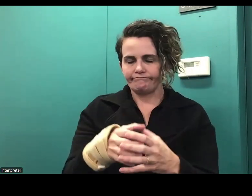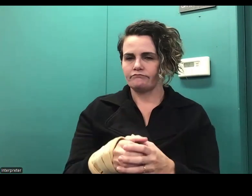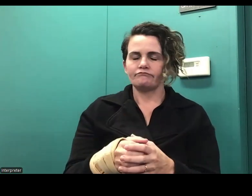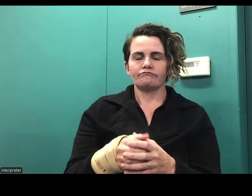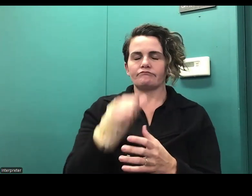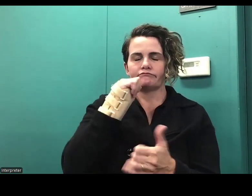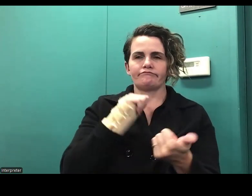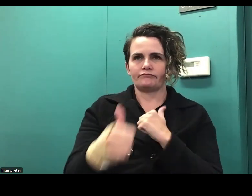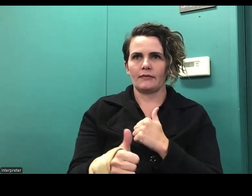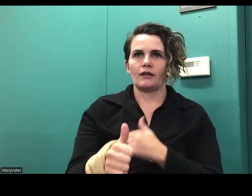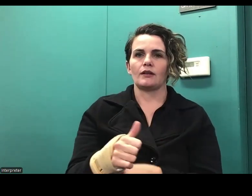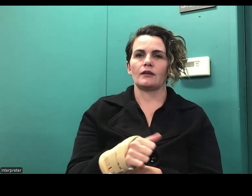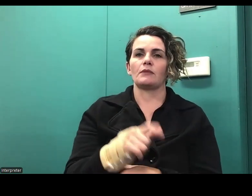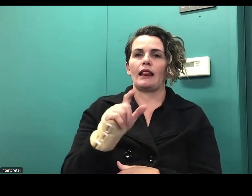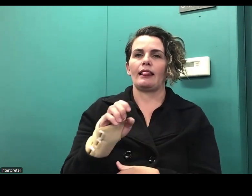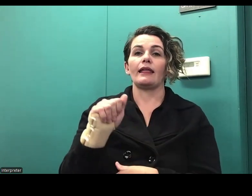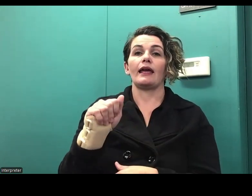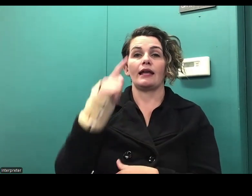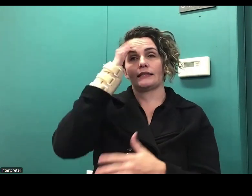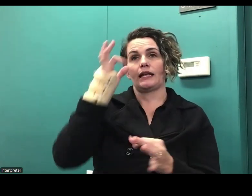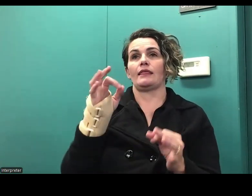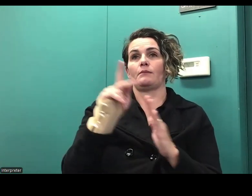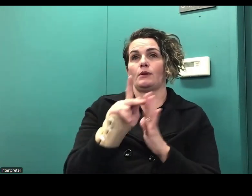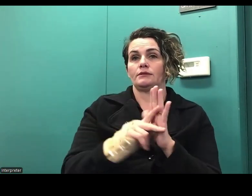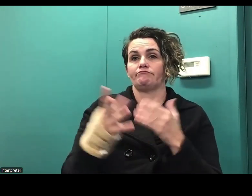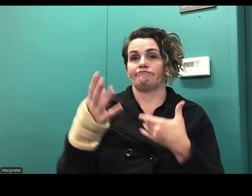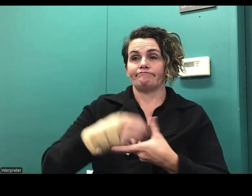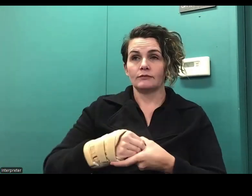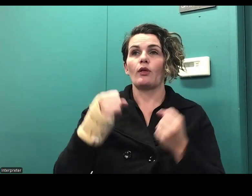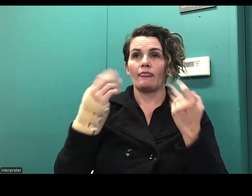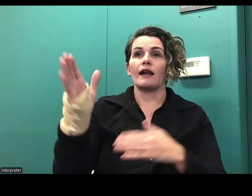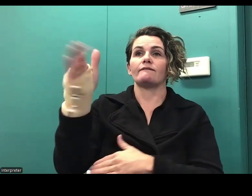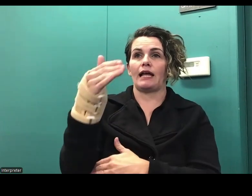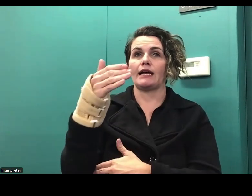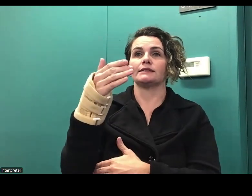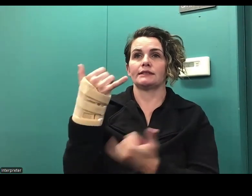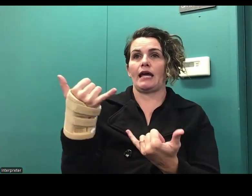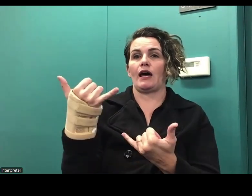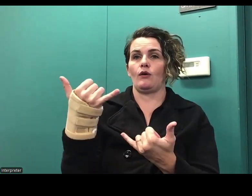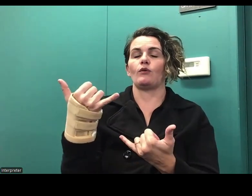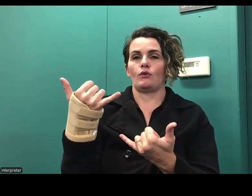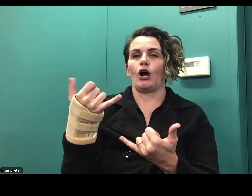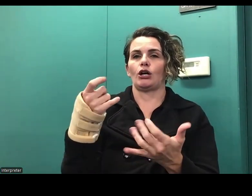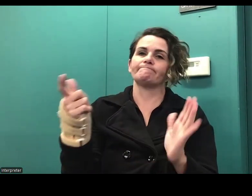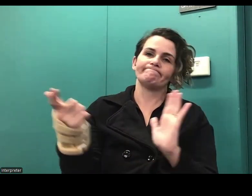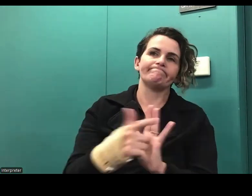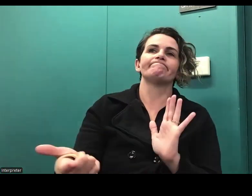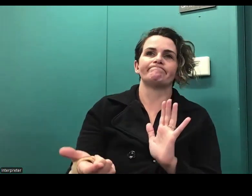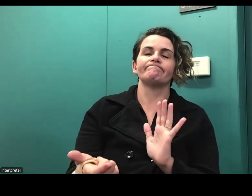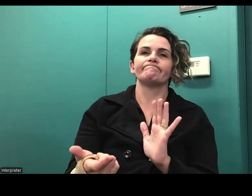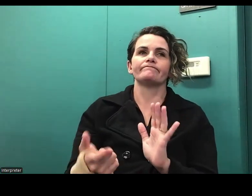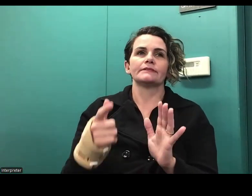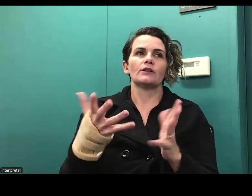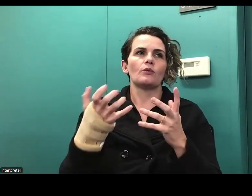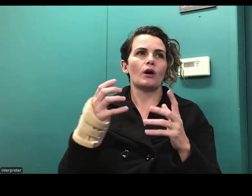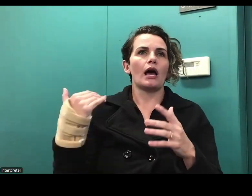LEAs get to make the decision on what these policies are. So a lot of flags are going down. But I want our administrators to be